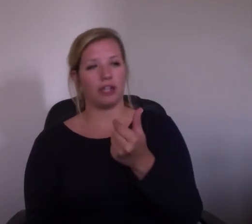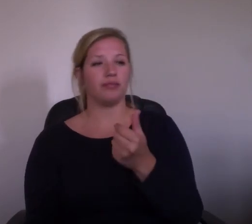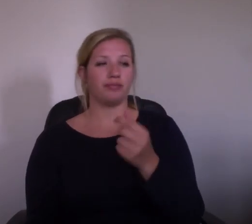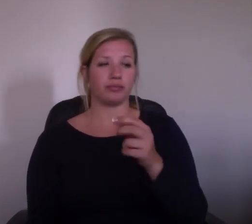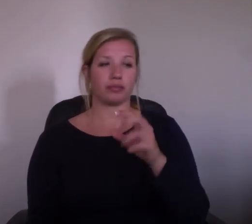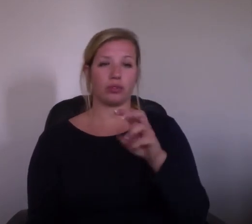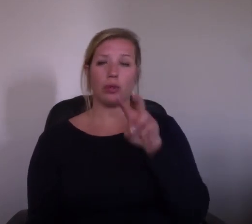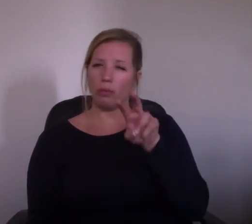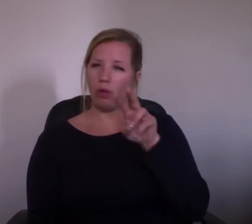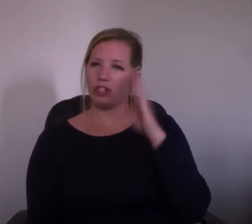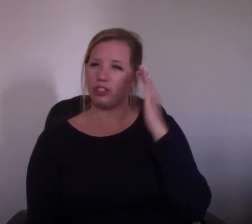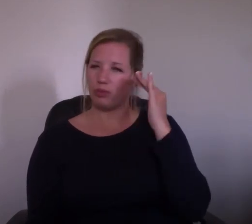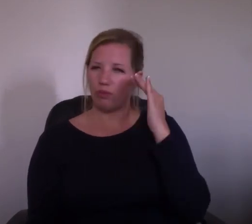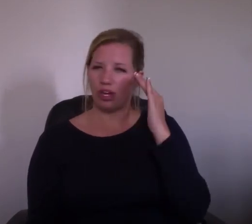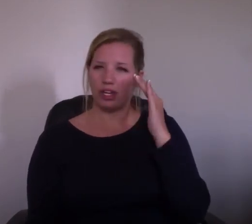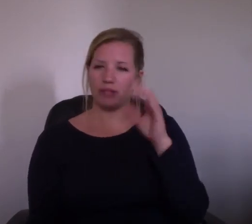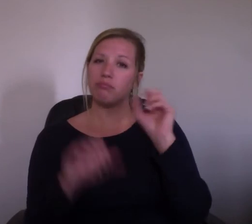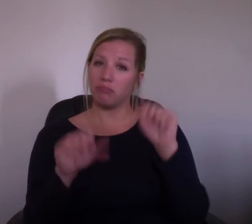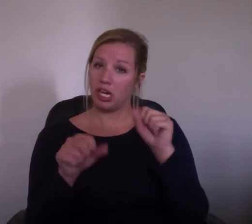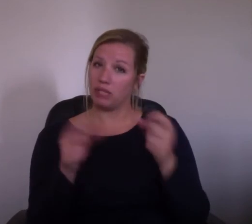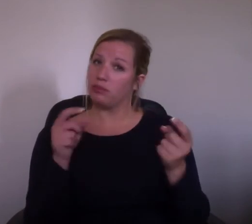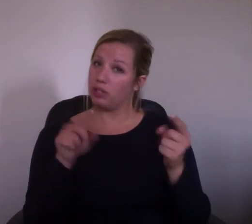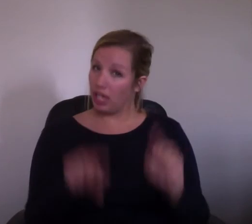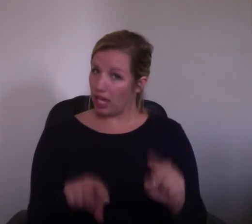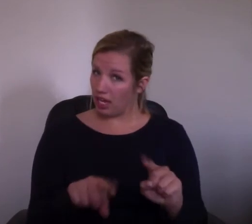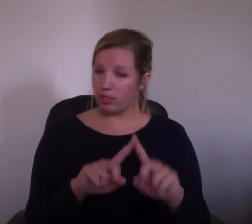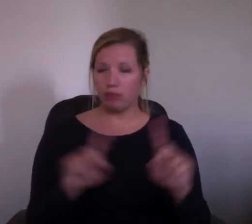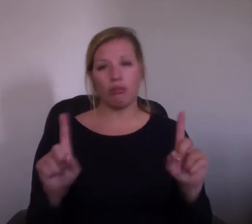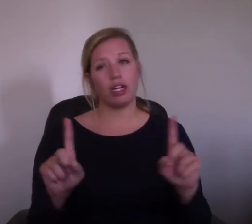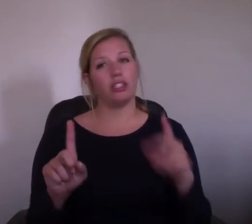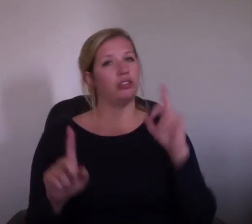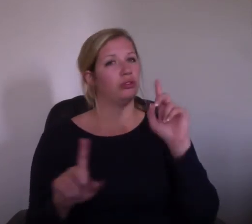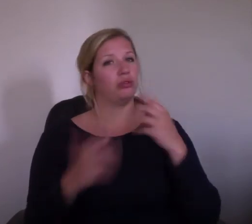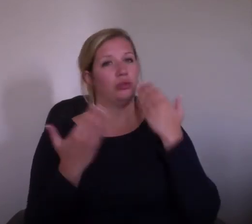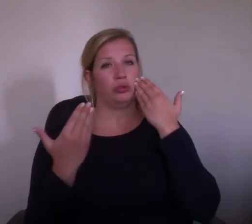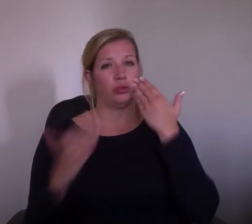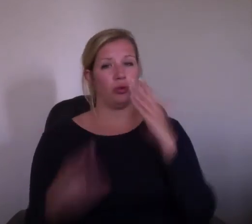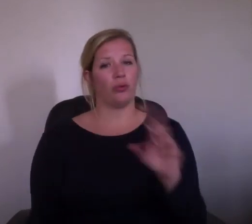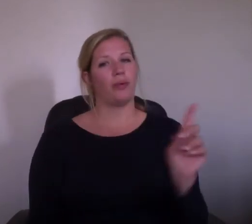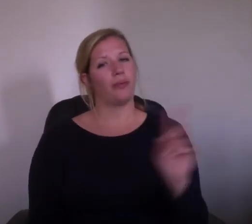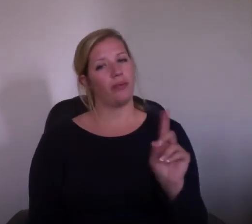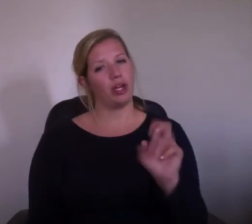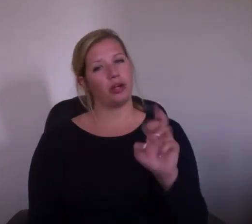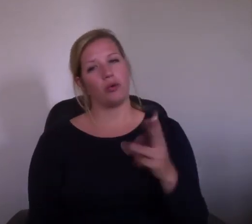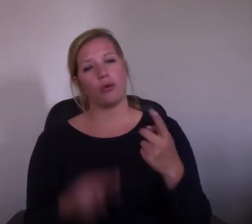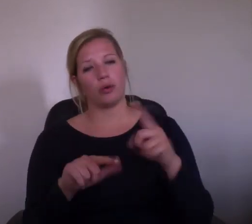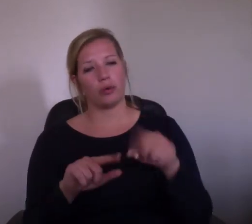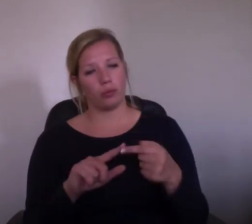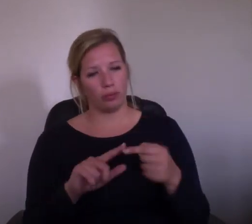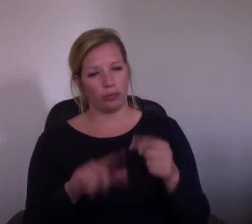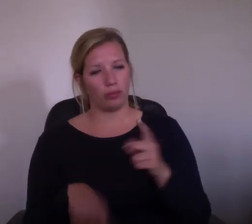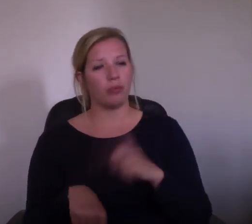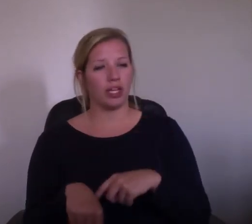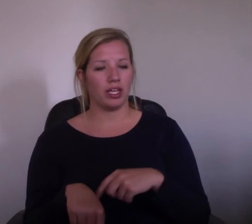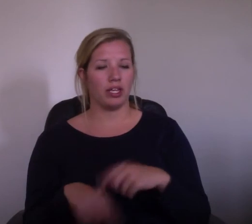they know that there's a high probability that it may occur. They're just not sure where and when it will occur. It's intended to provide enough lead time